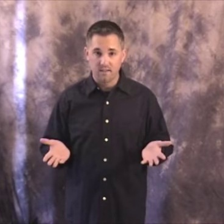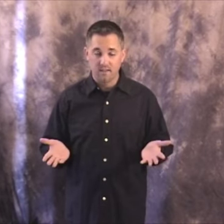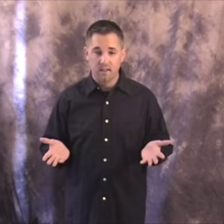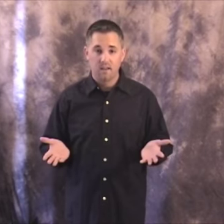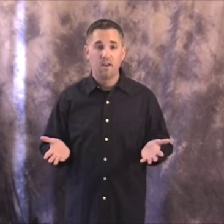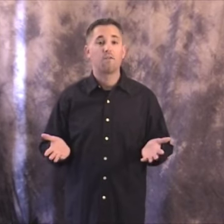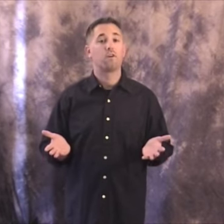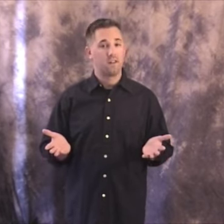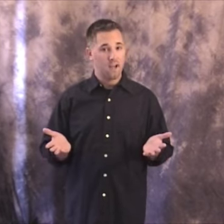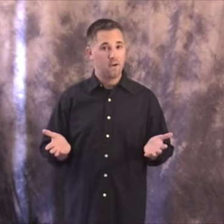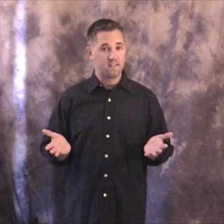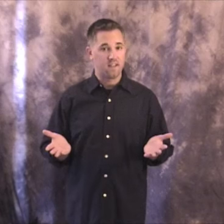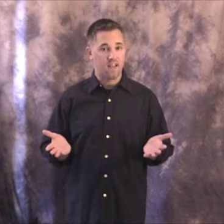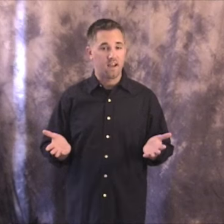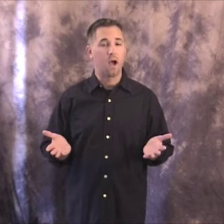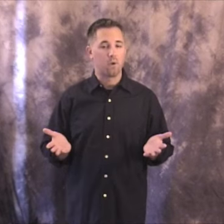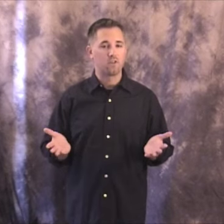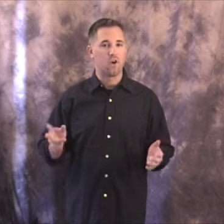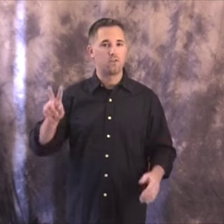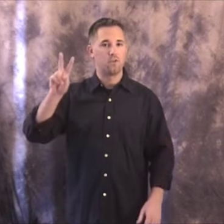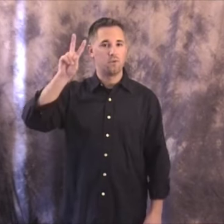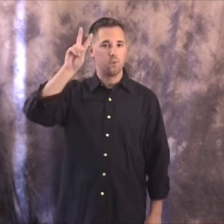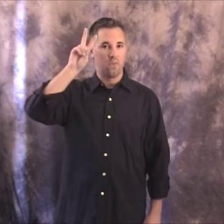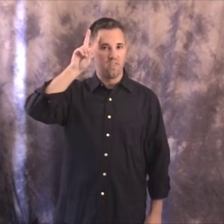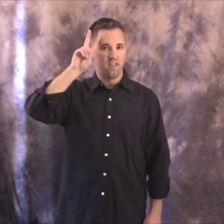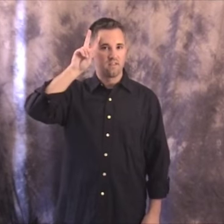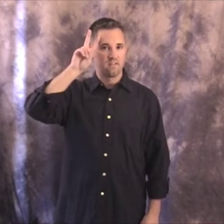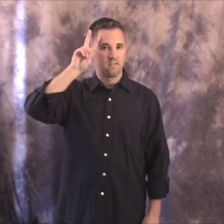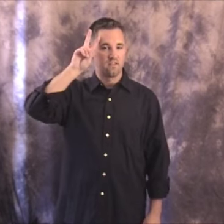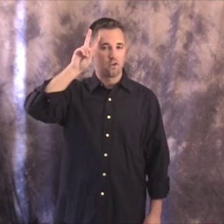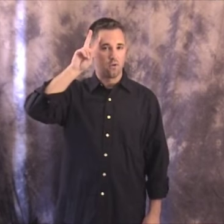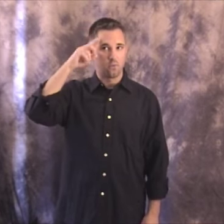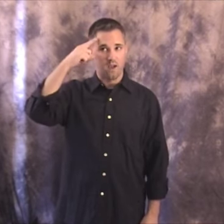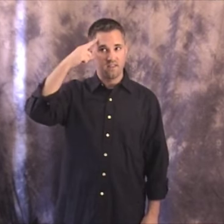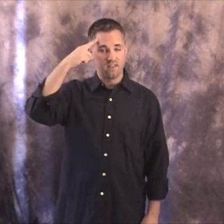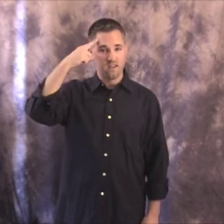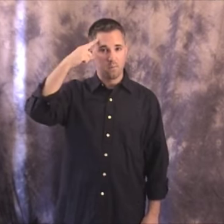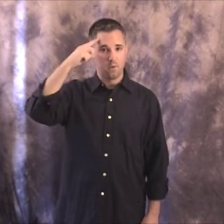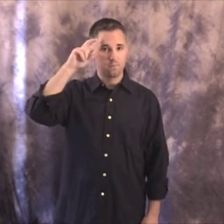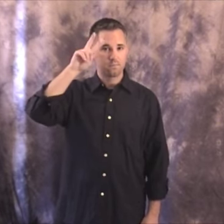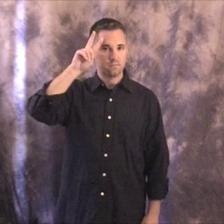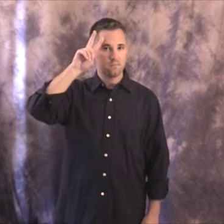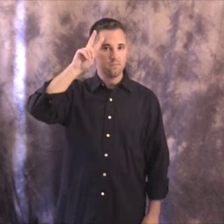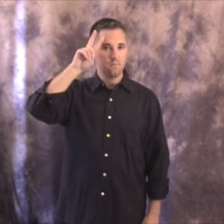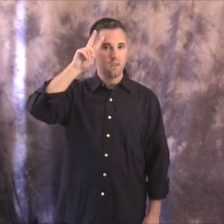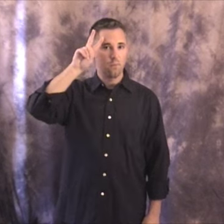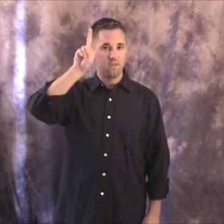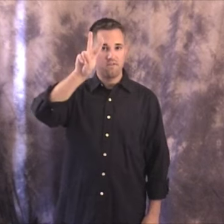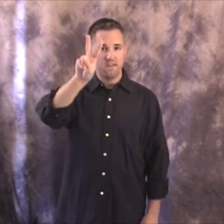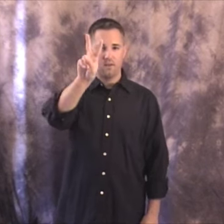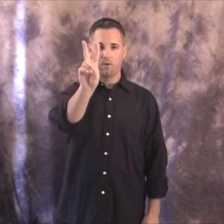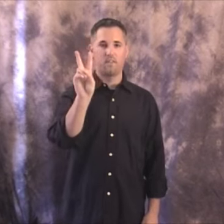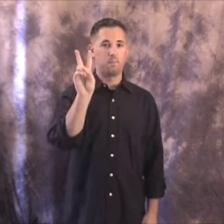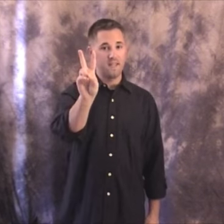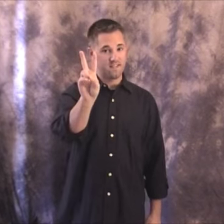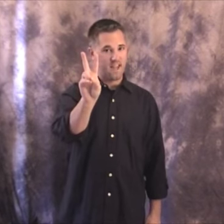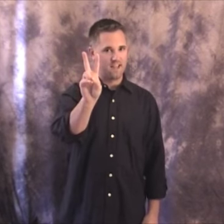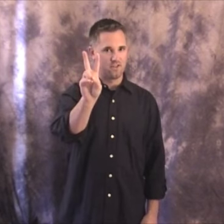correct, for clarity's sake, I want us all to do this. Start right at the temple with a V, or the peace hand